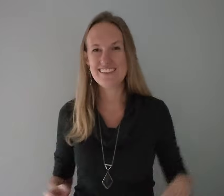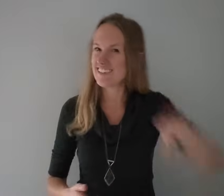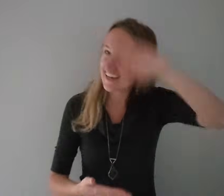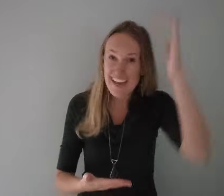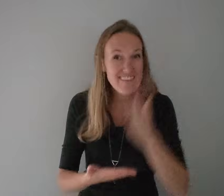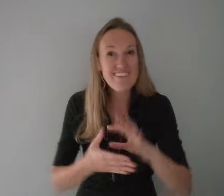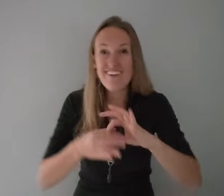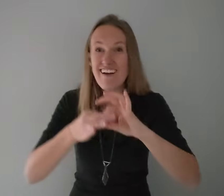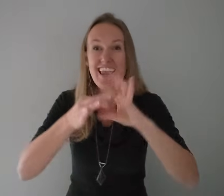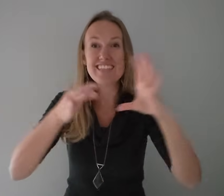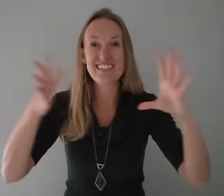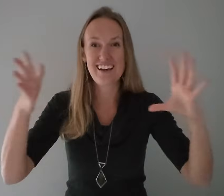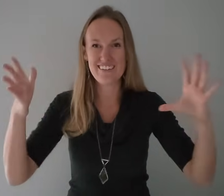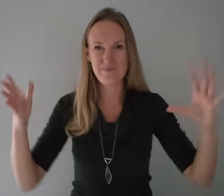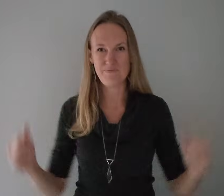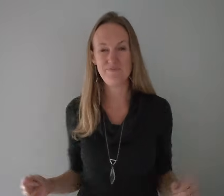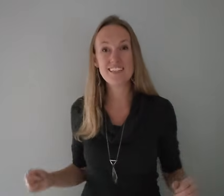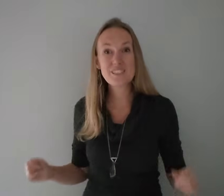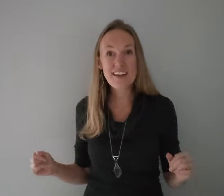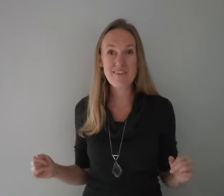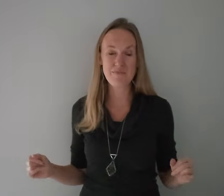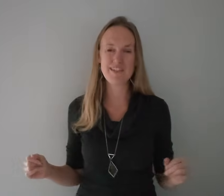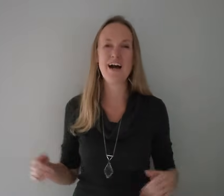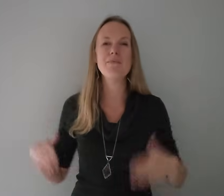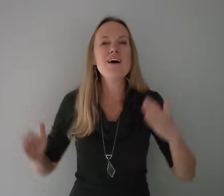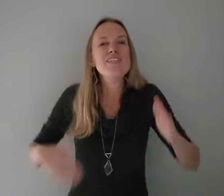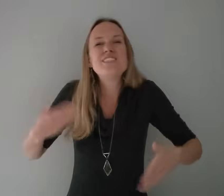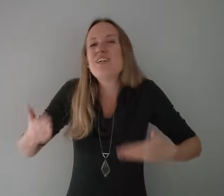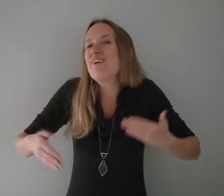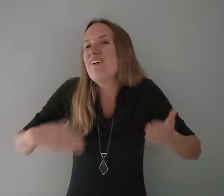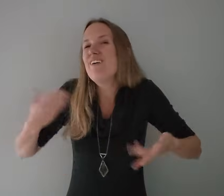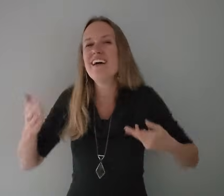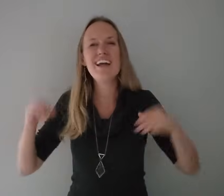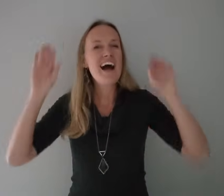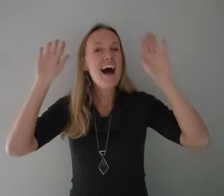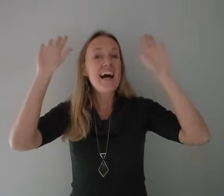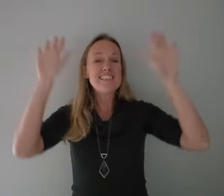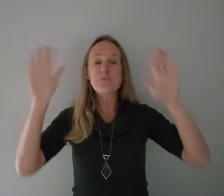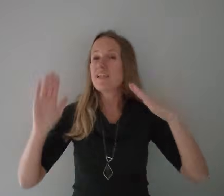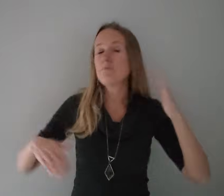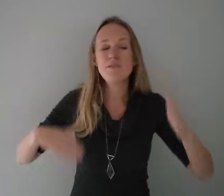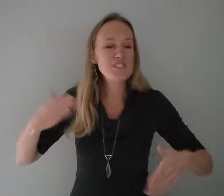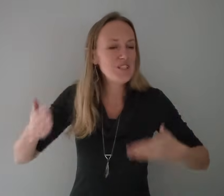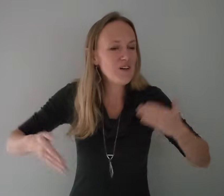it never lets go. Let's try that from the top. Joy, unspeakable